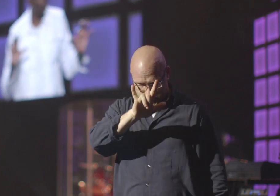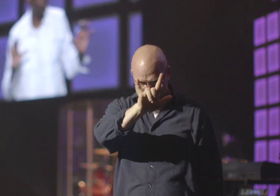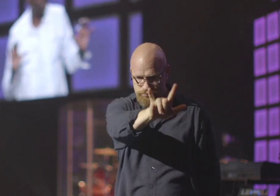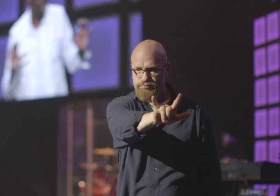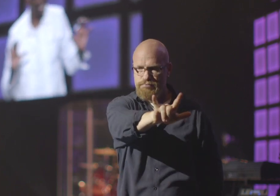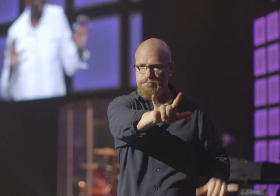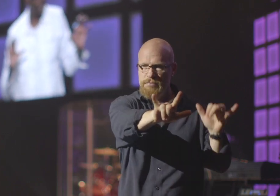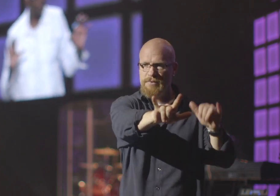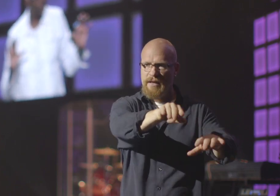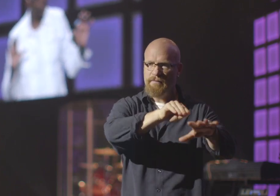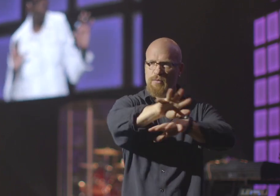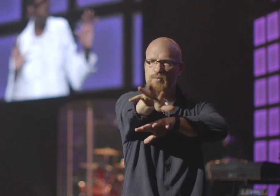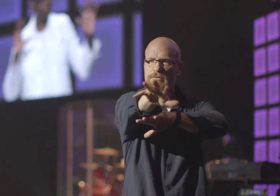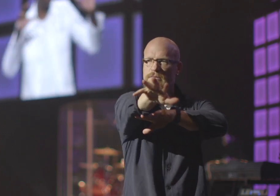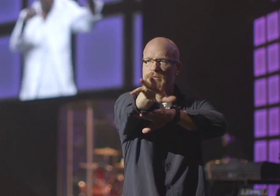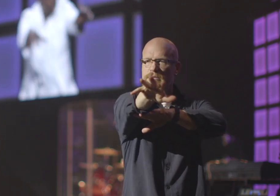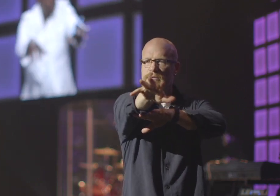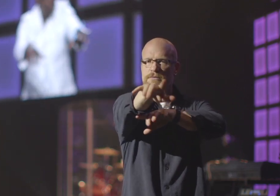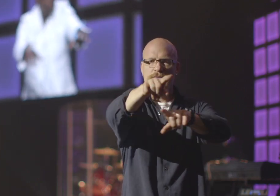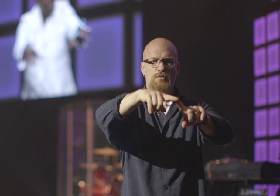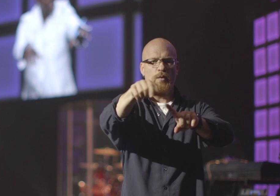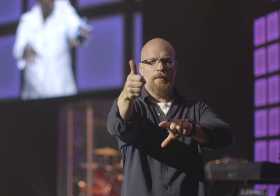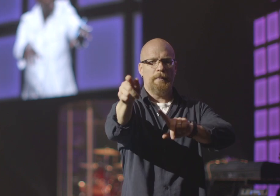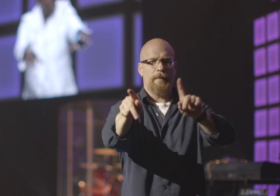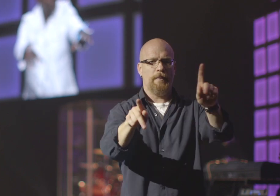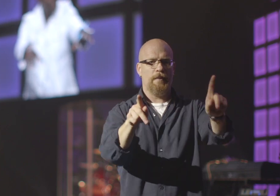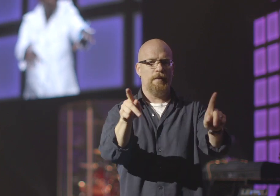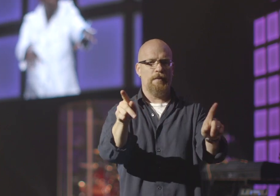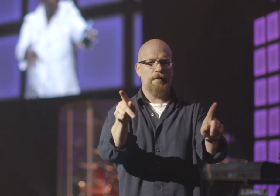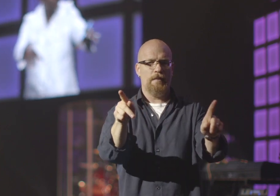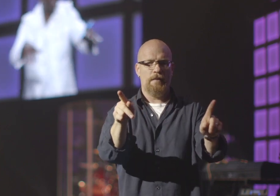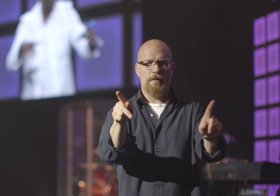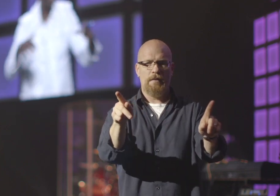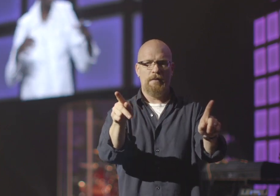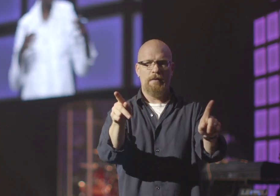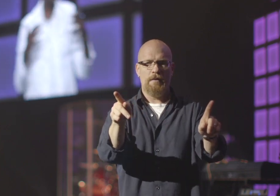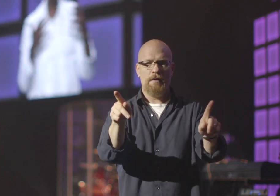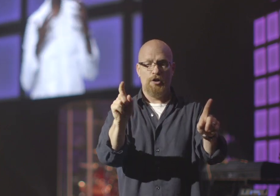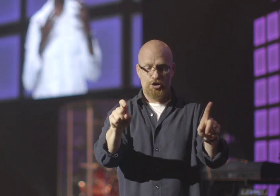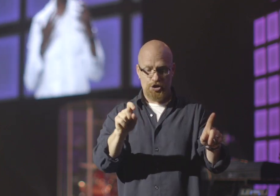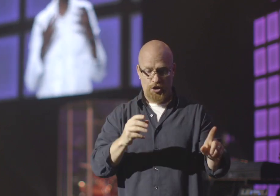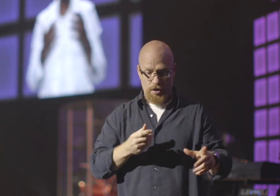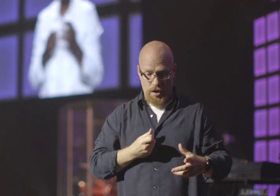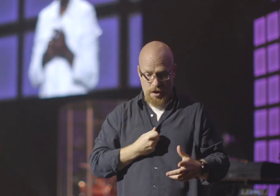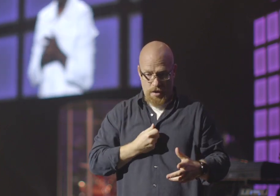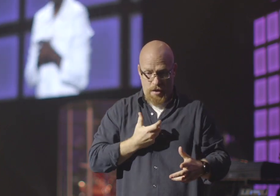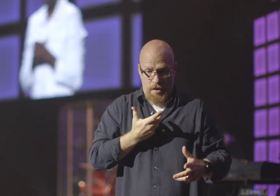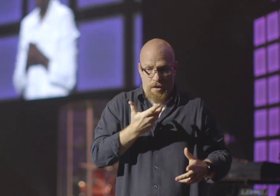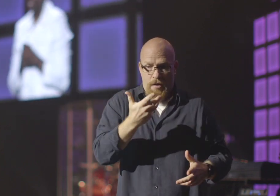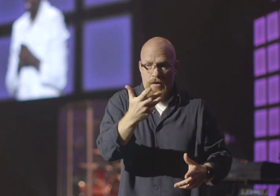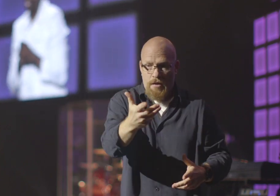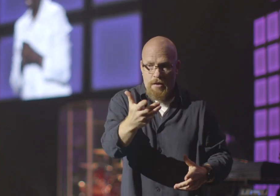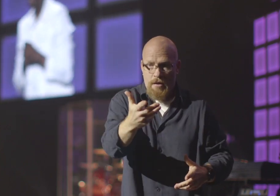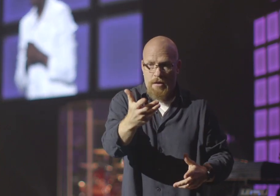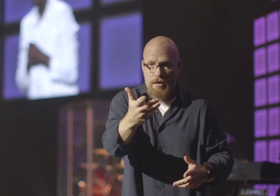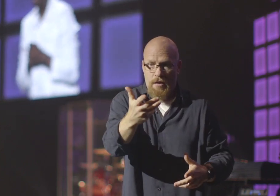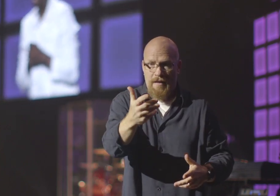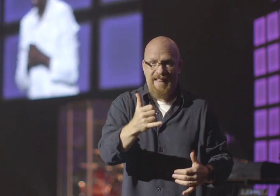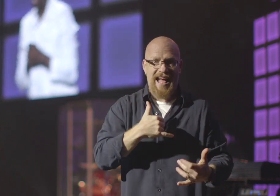spew over, it's just spill over to you to the point where it doesn't matter what the people look